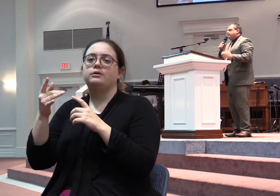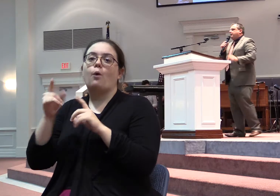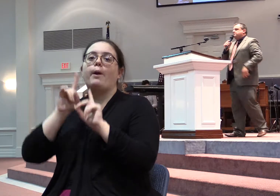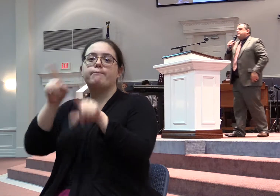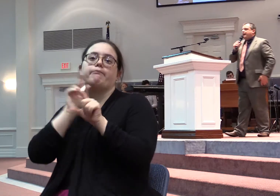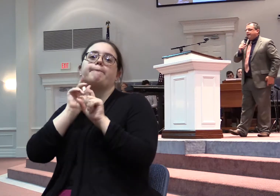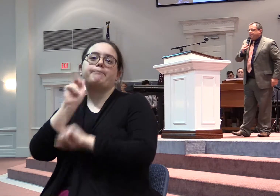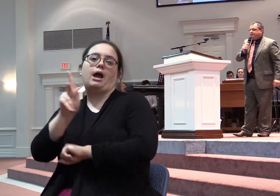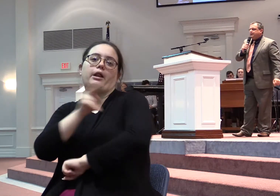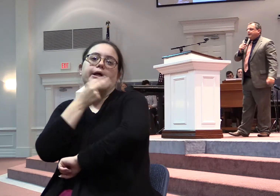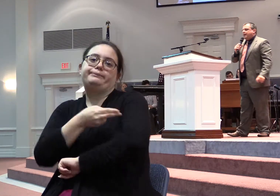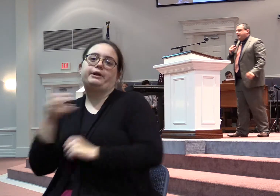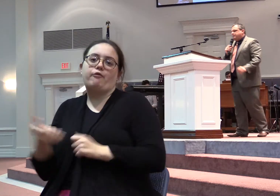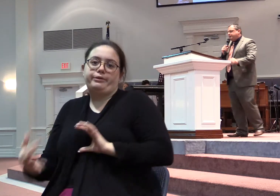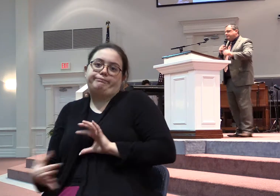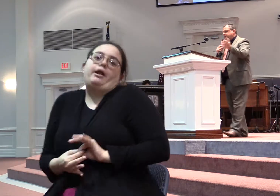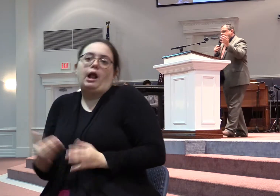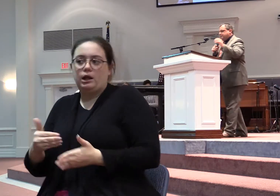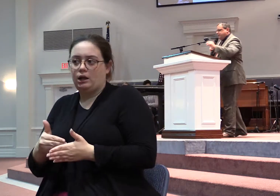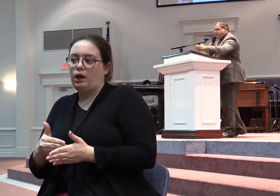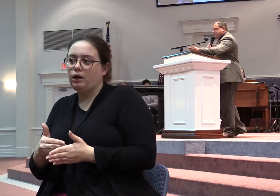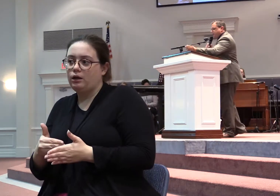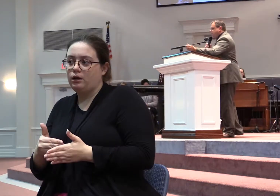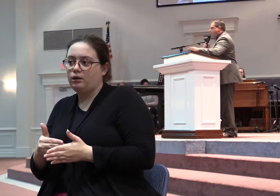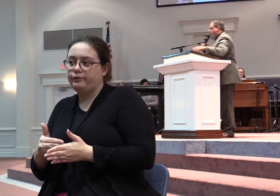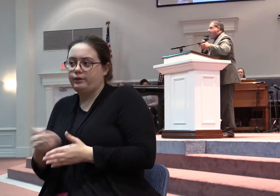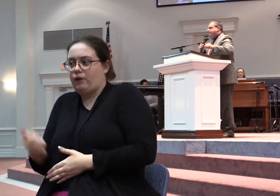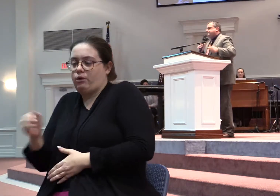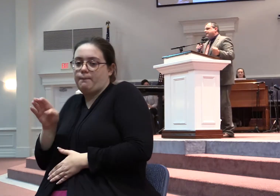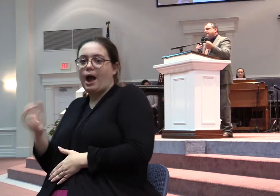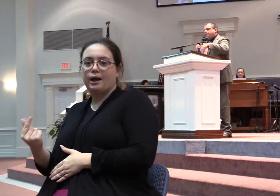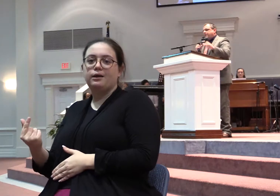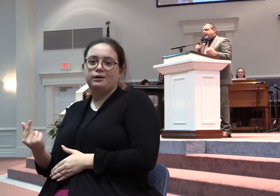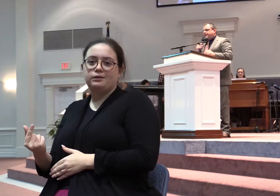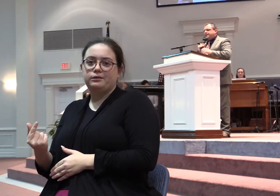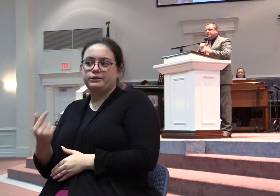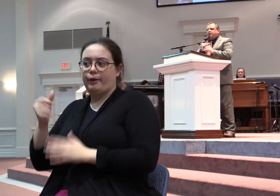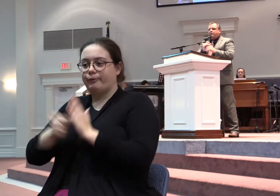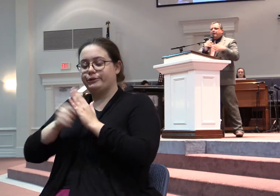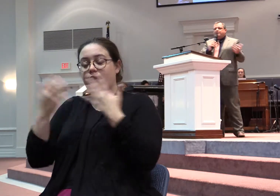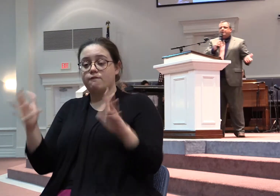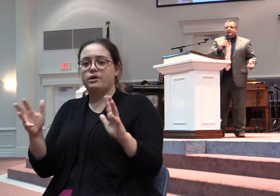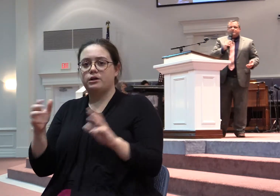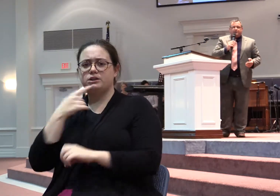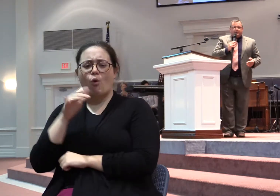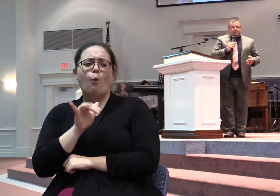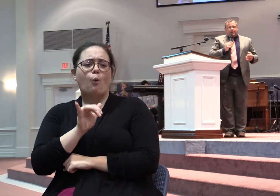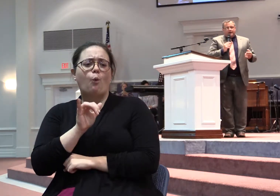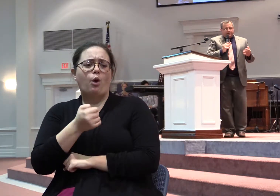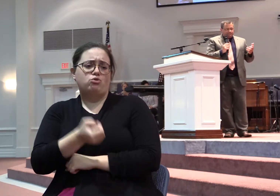rid of the colostomy bag, and my surgeon went in, and he said, when we got done, he said, you know, I went ahead and took out